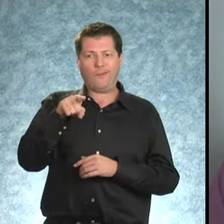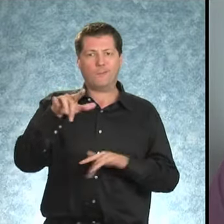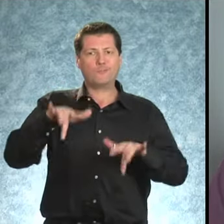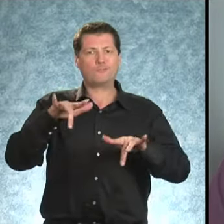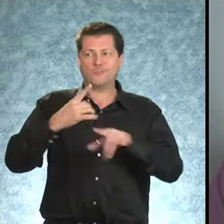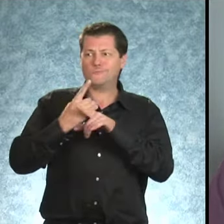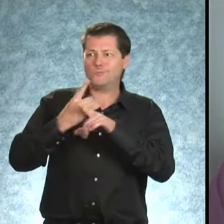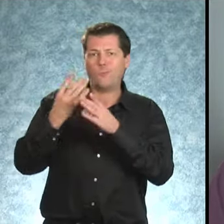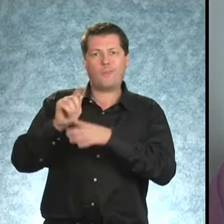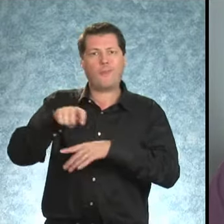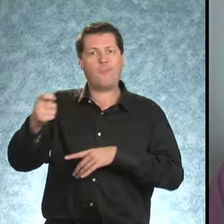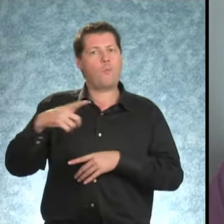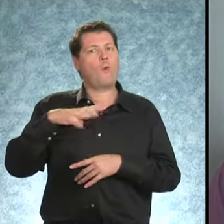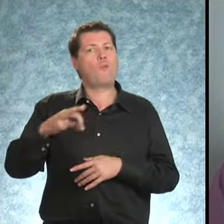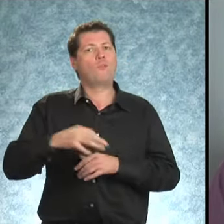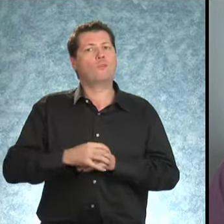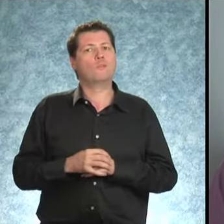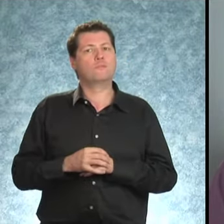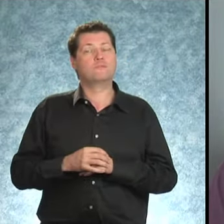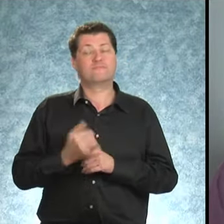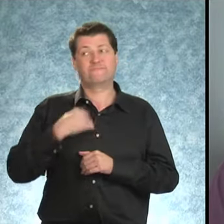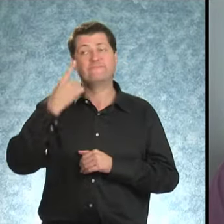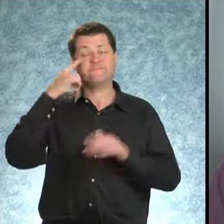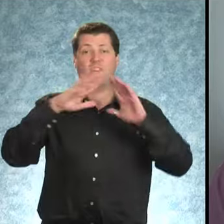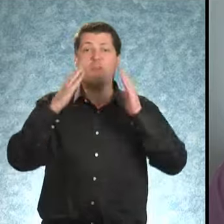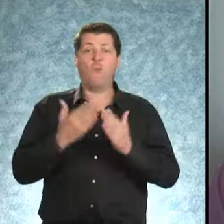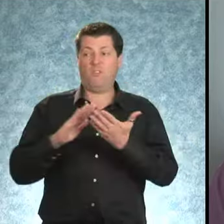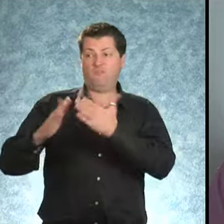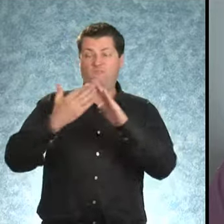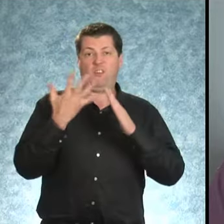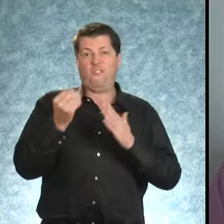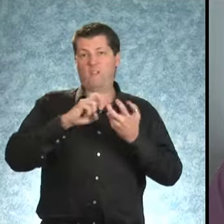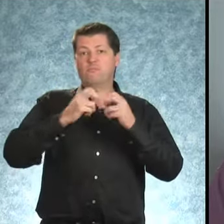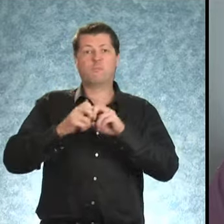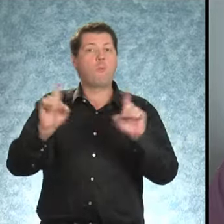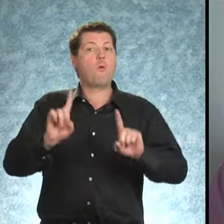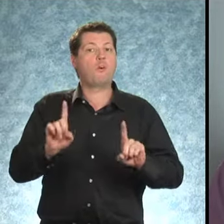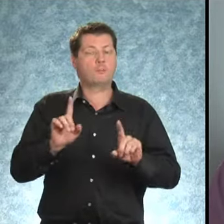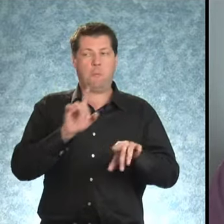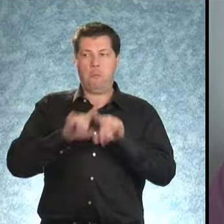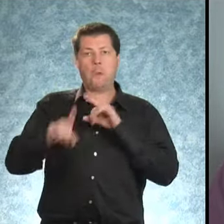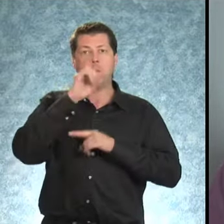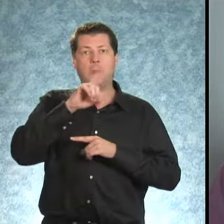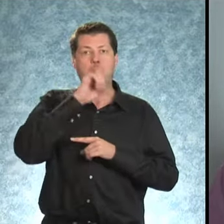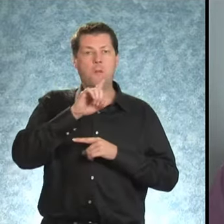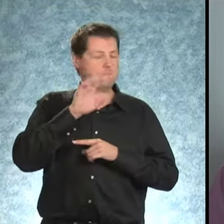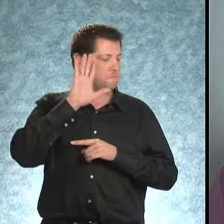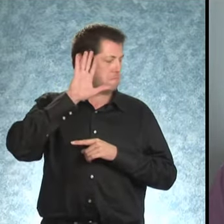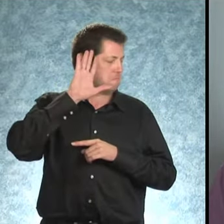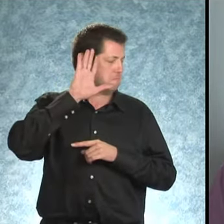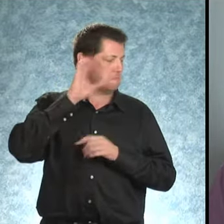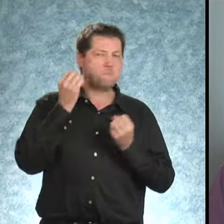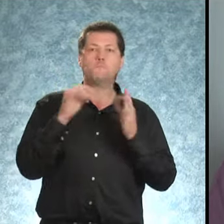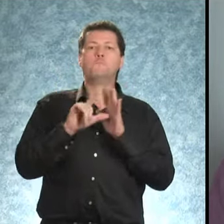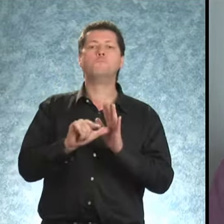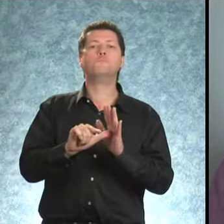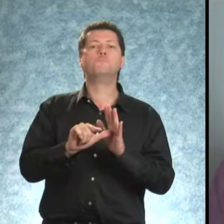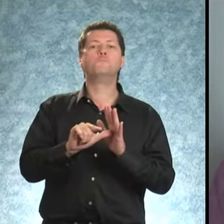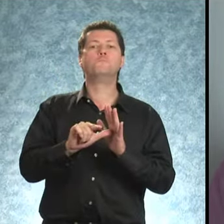neighbour? And I think one of the problems that we've got in our community and our society is that people don't find the time to